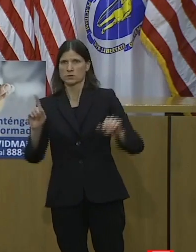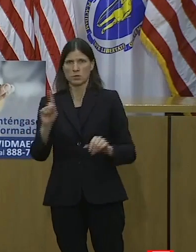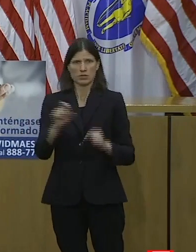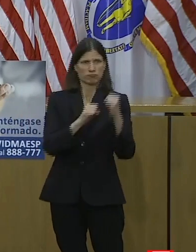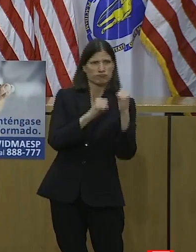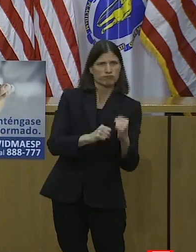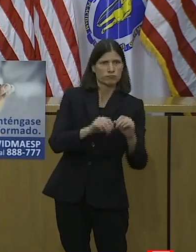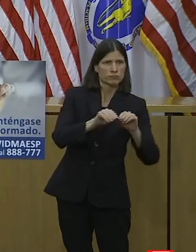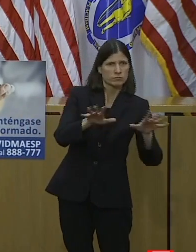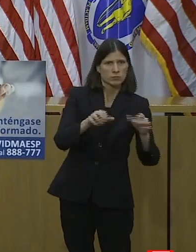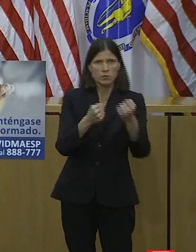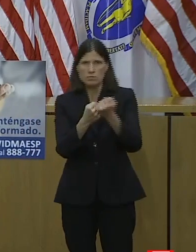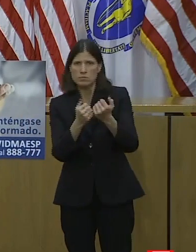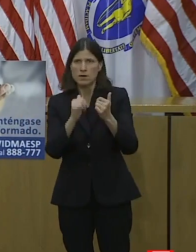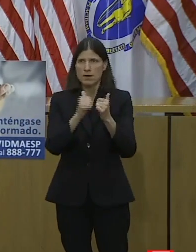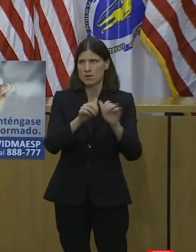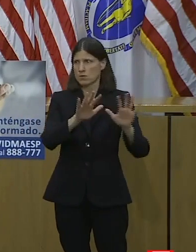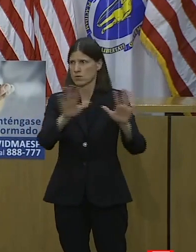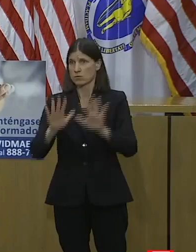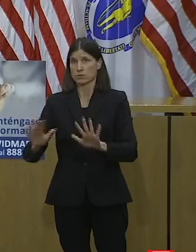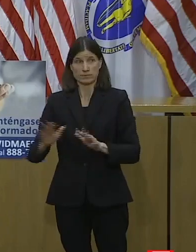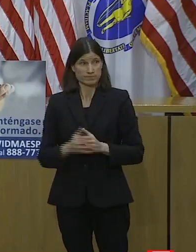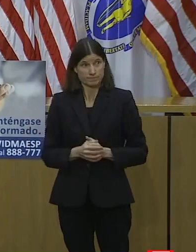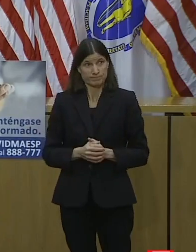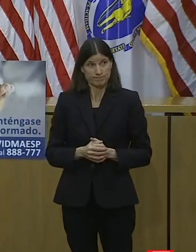the obvious things you would want to look at.